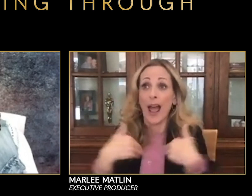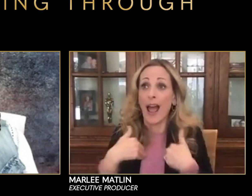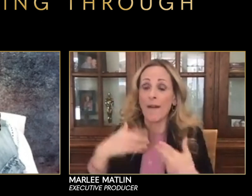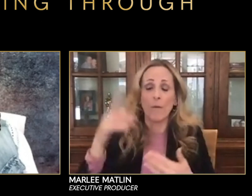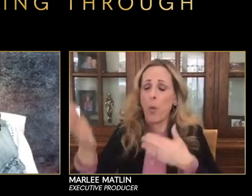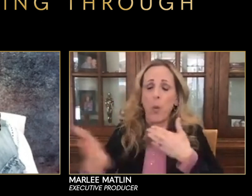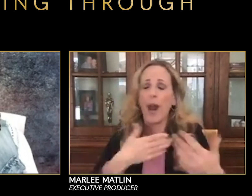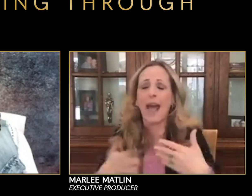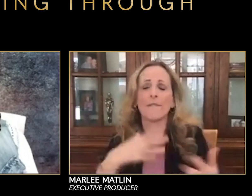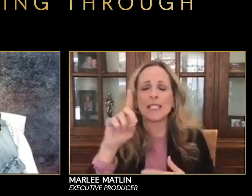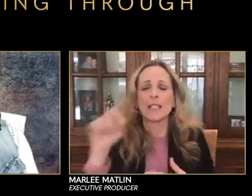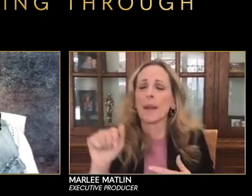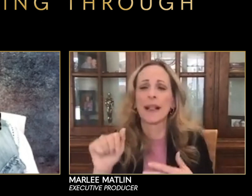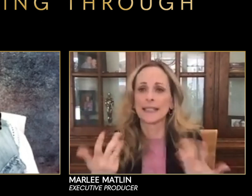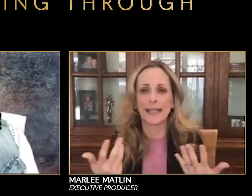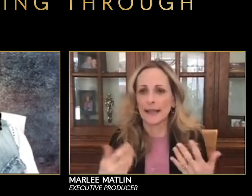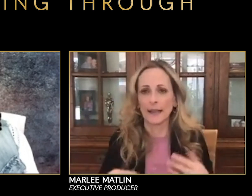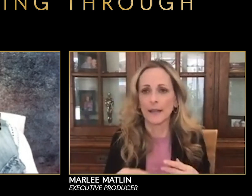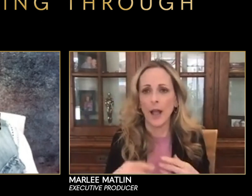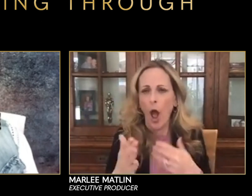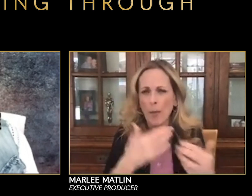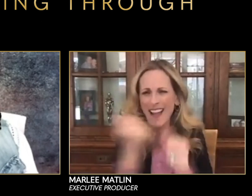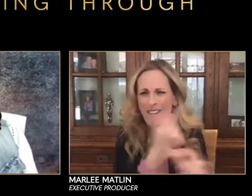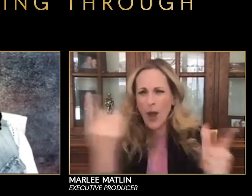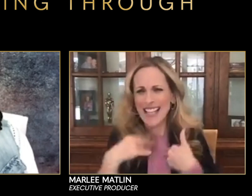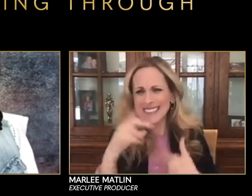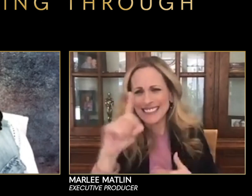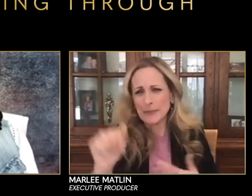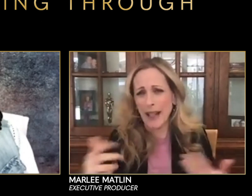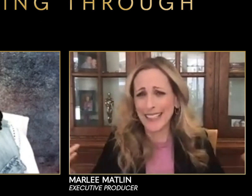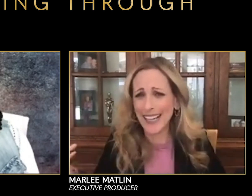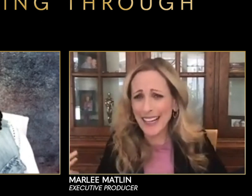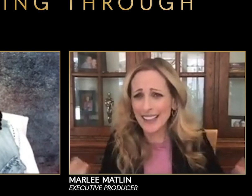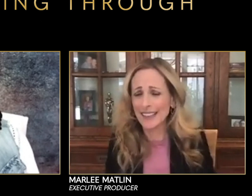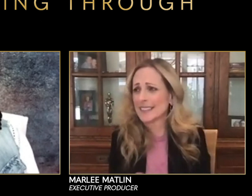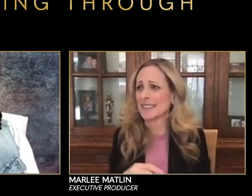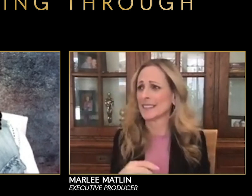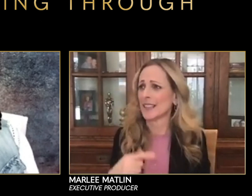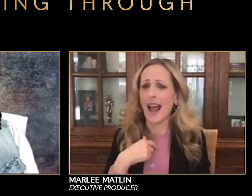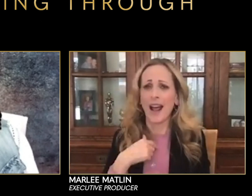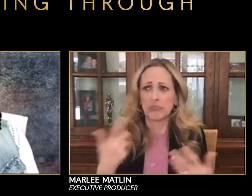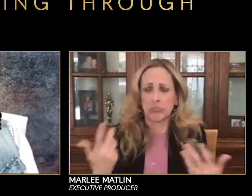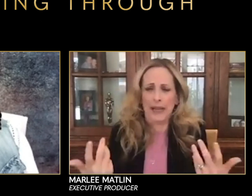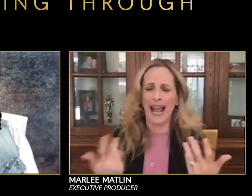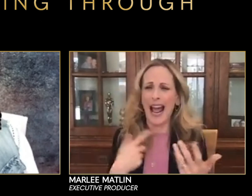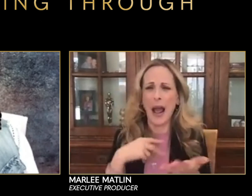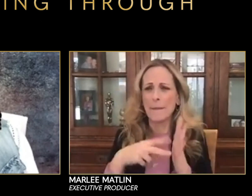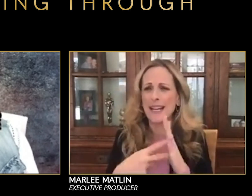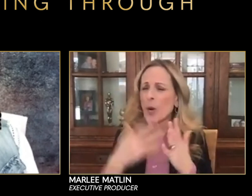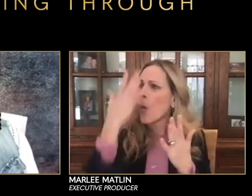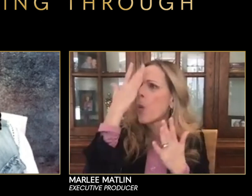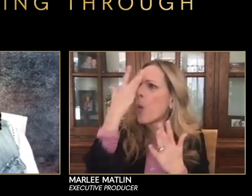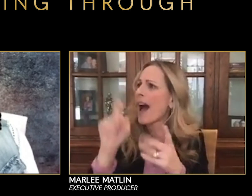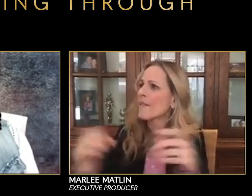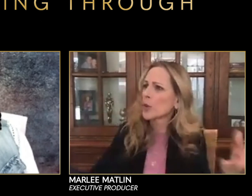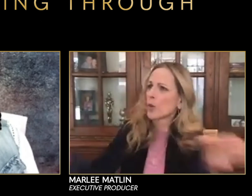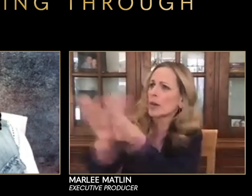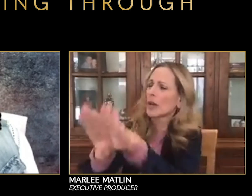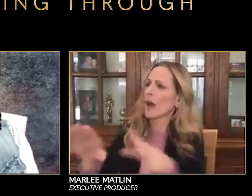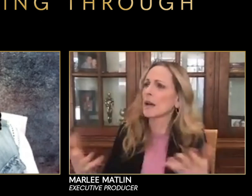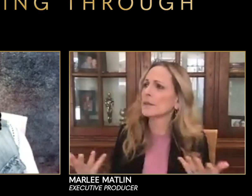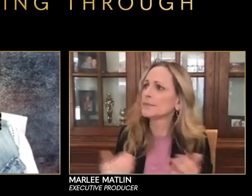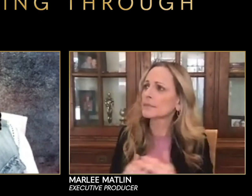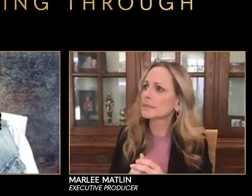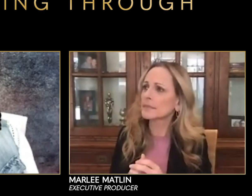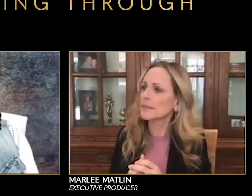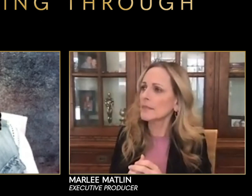that need to be welcomed in, and we all have differences or disabilities or whatever. I mean, everyone has some sort of disability or difference. I mean, why